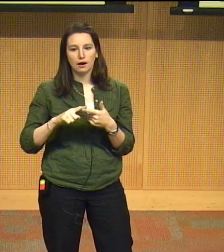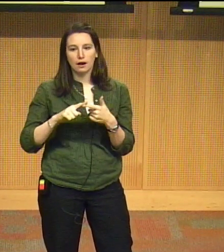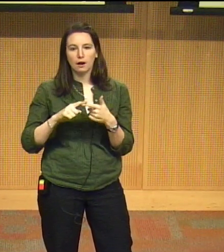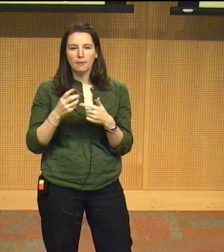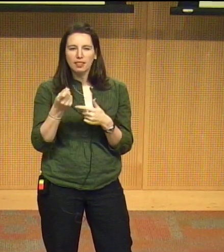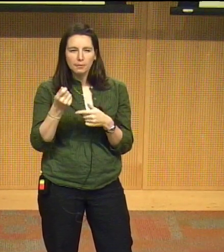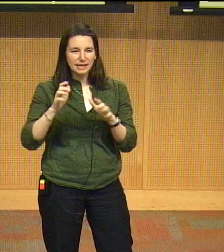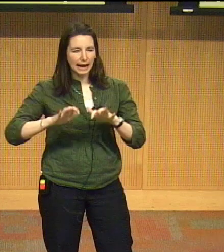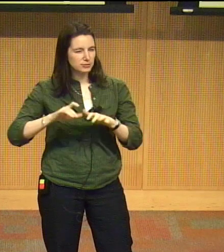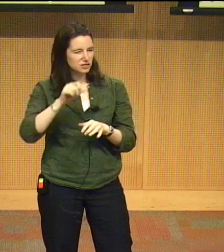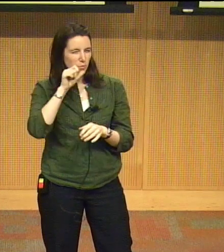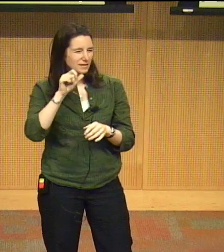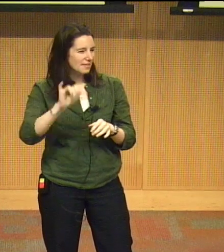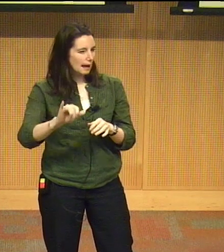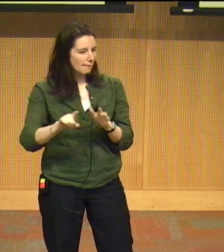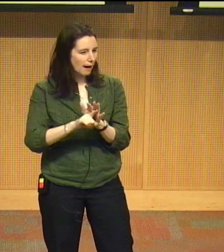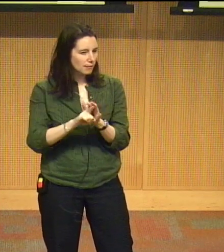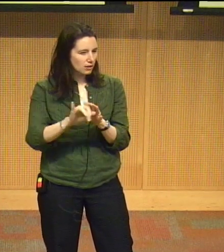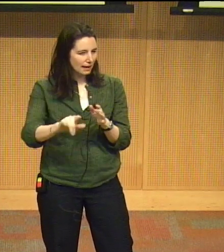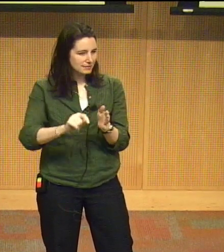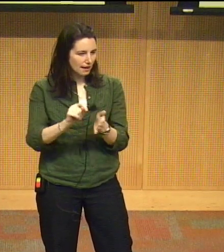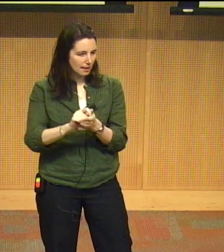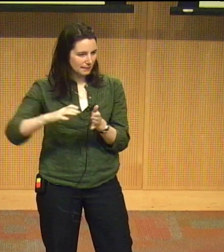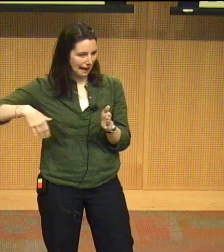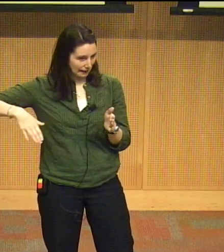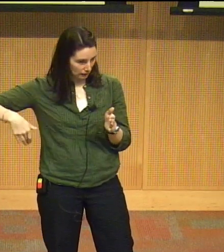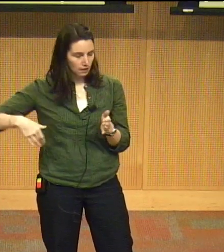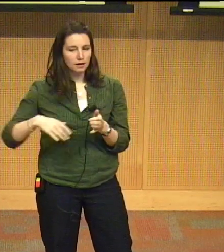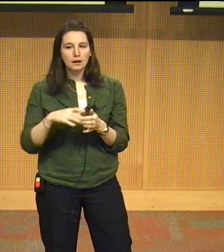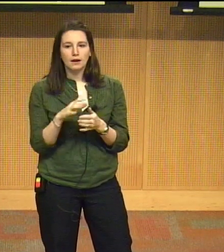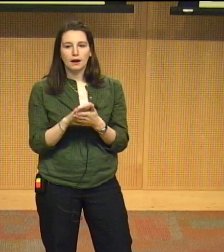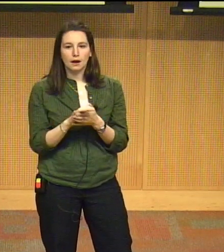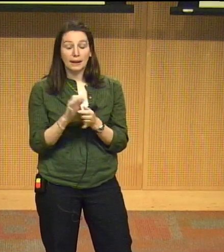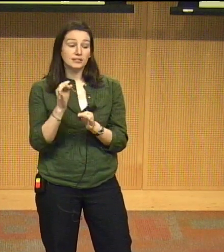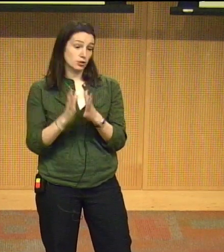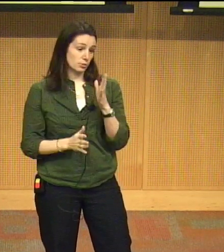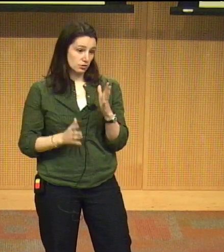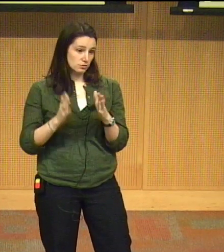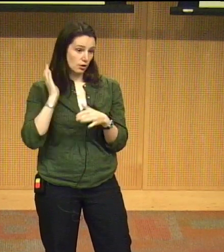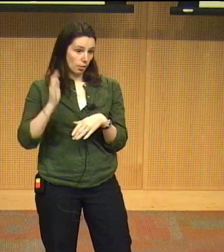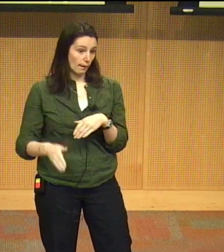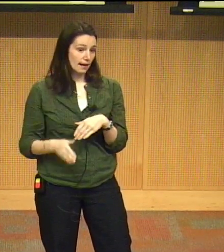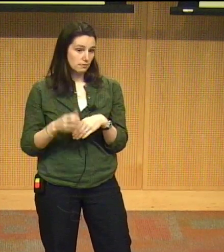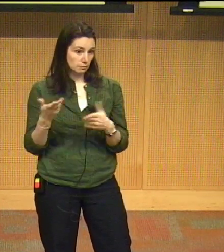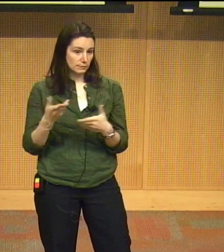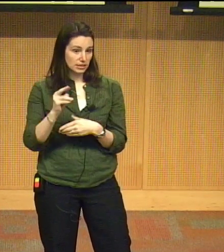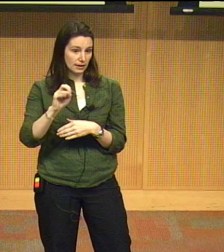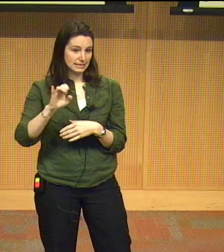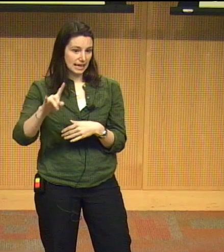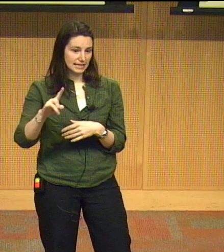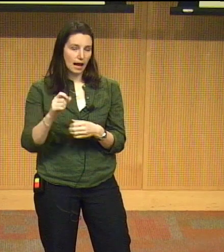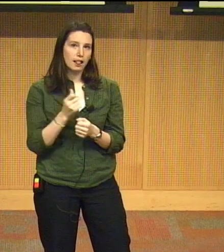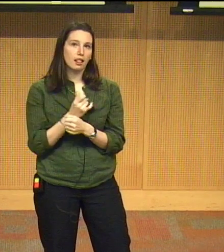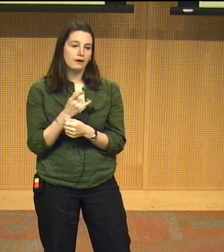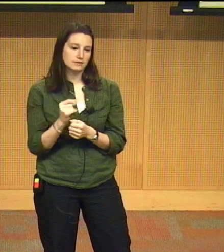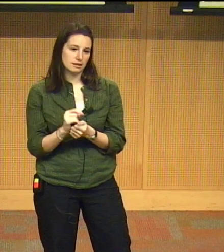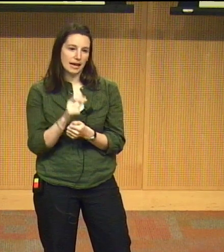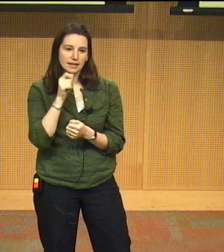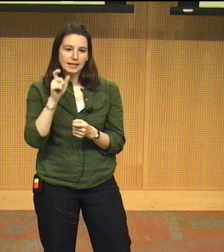a little bit of captures. It wasn't that popular at that time yet, and interpreters all the way. When I was here at NTID, I loved it. I didn't have